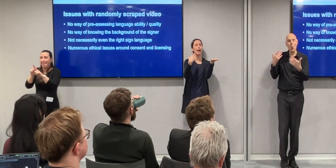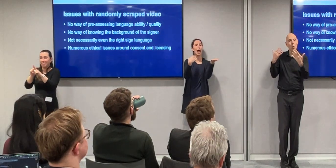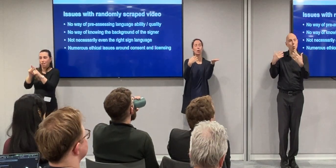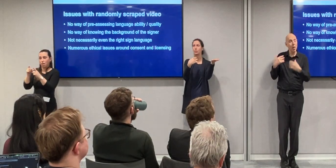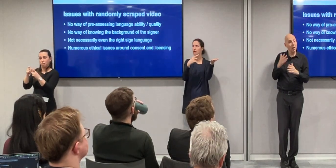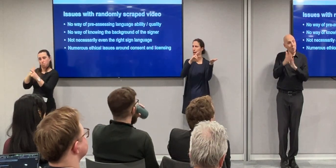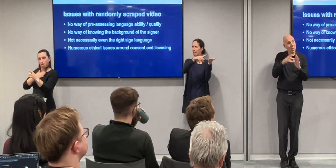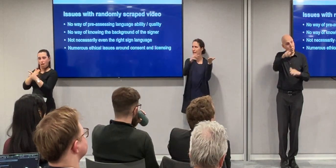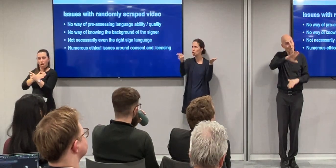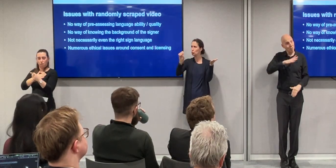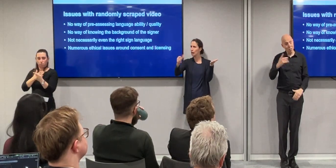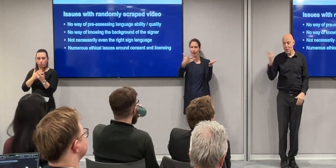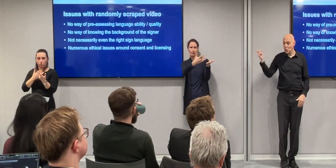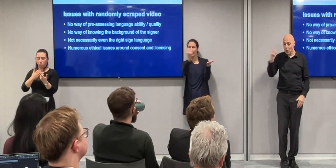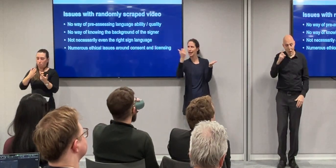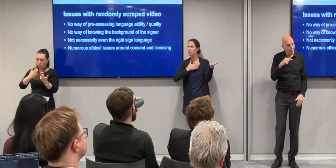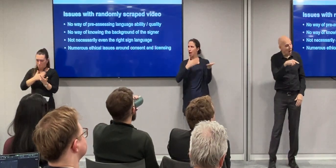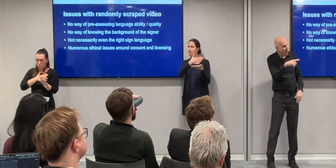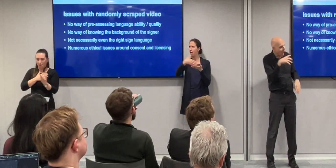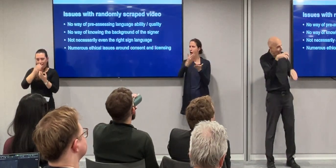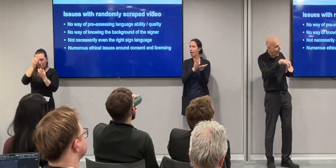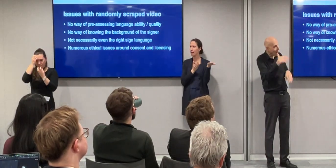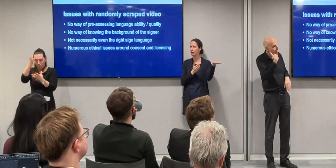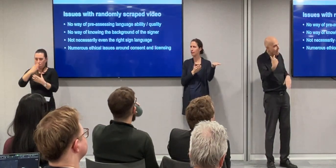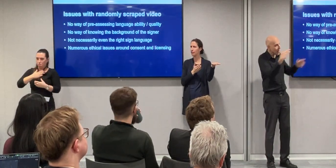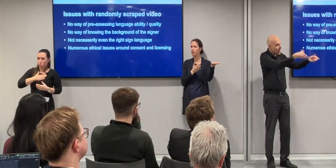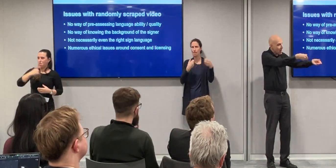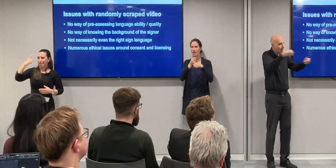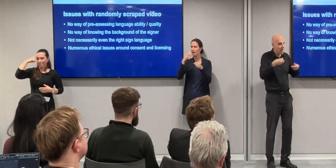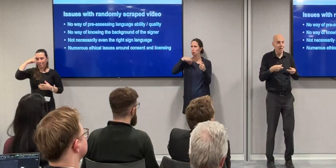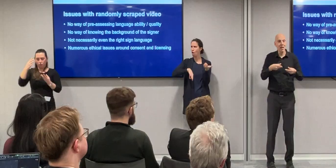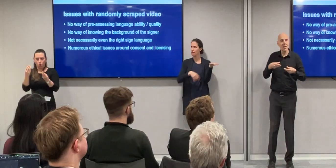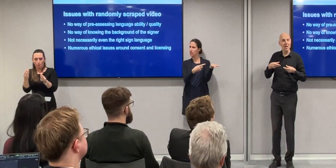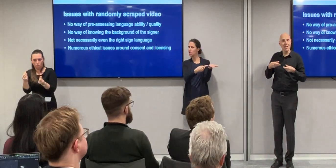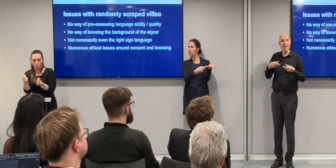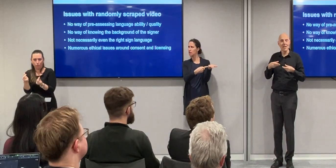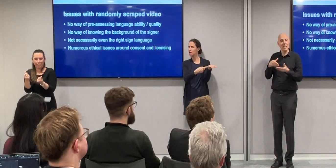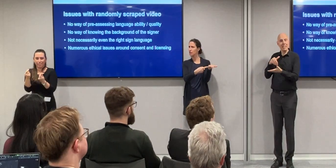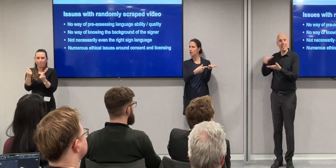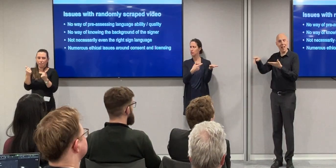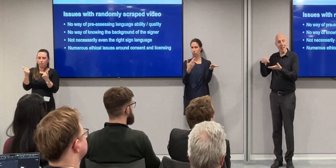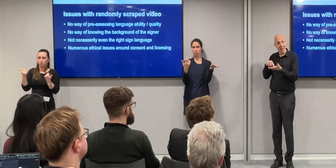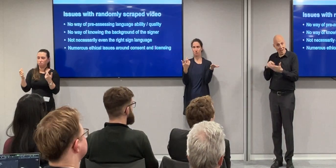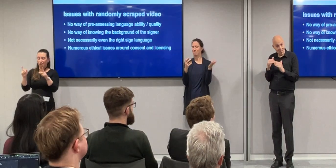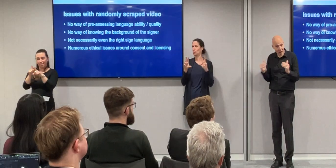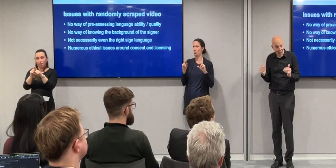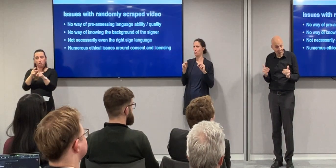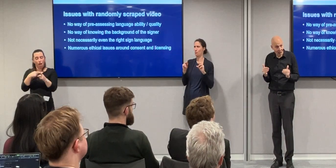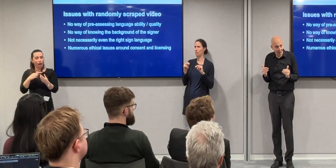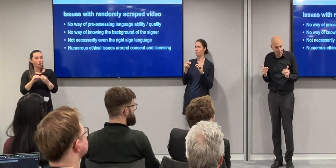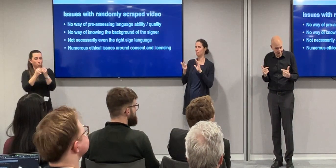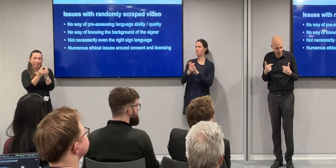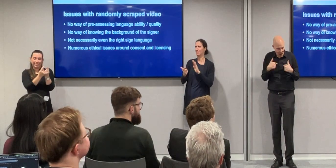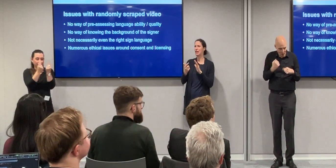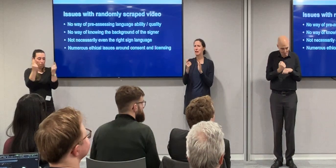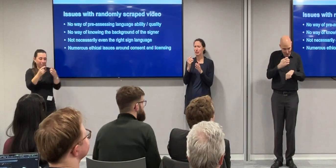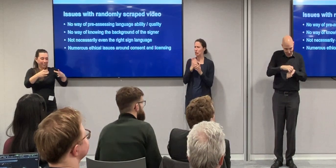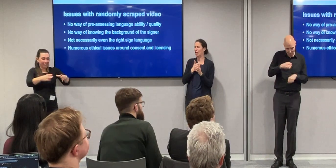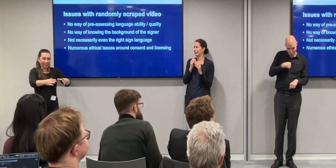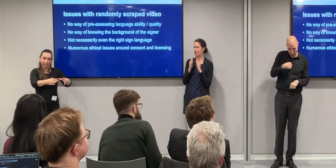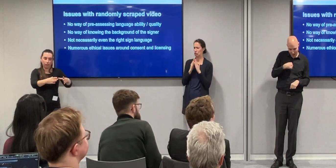you're free to take it and use it to make a profit with, if you'll forgive the slightly domestic metaphor.